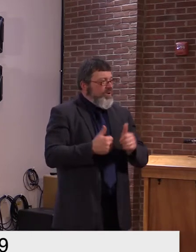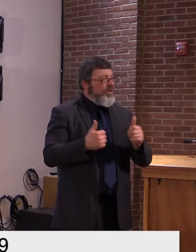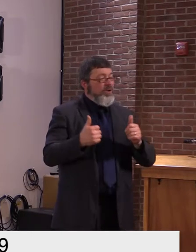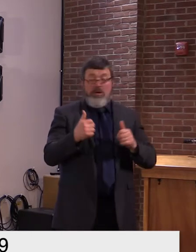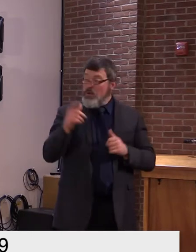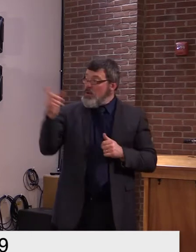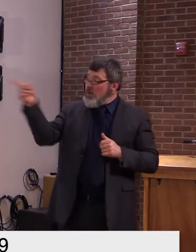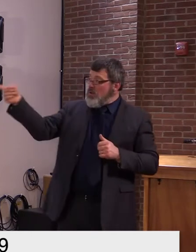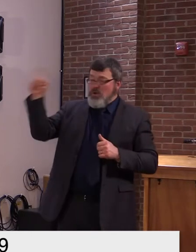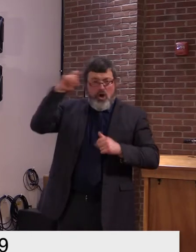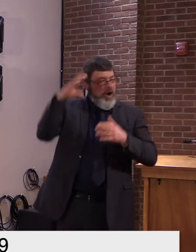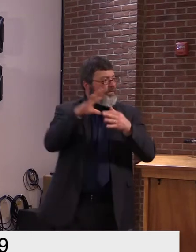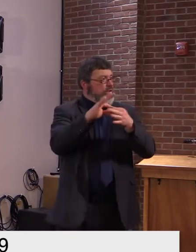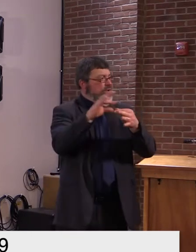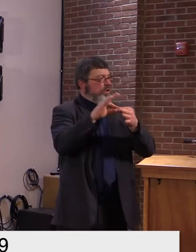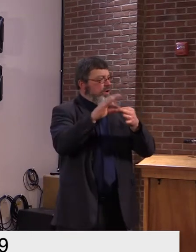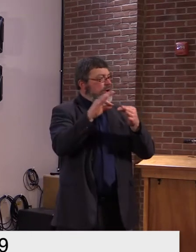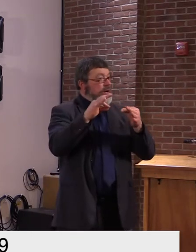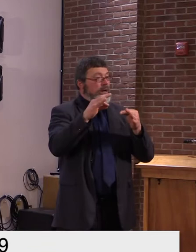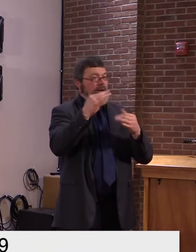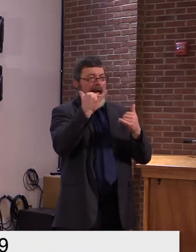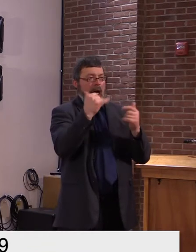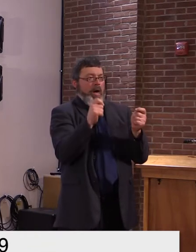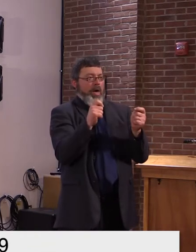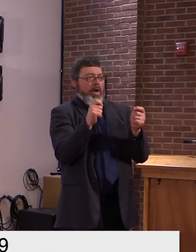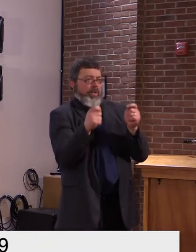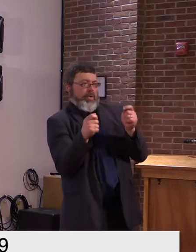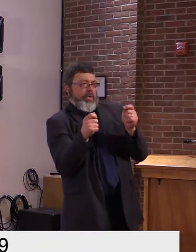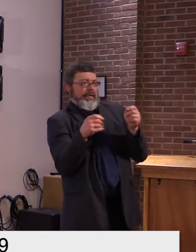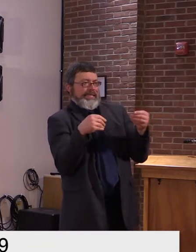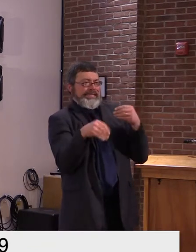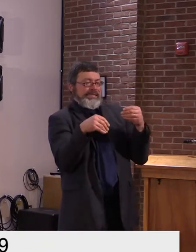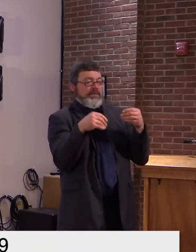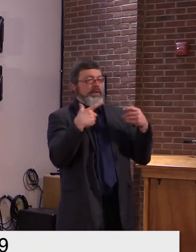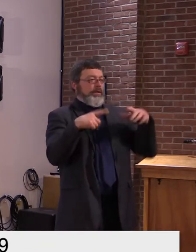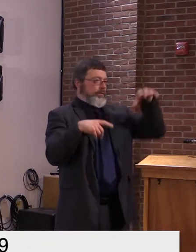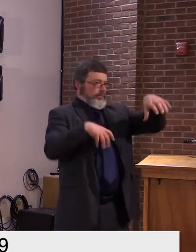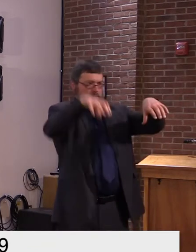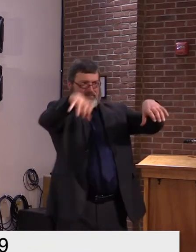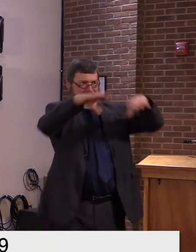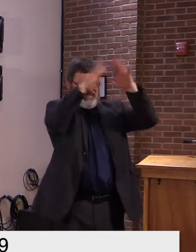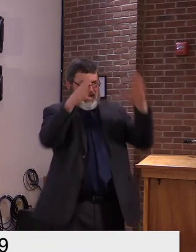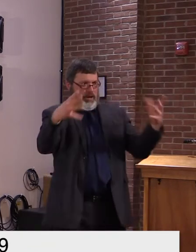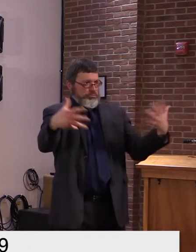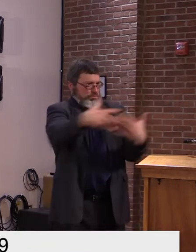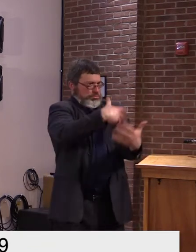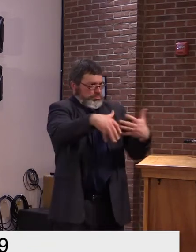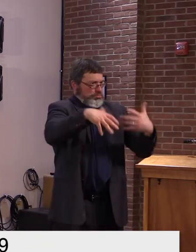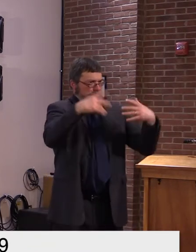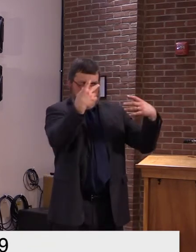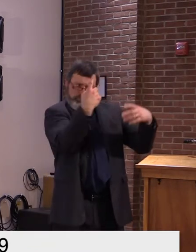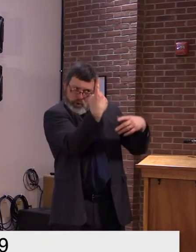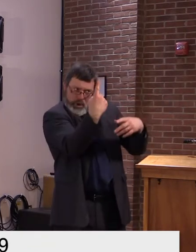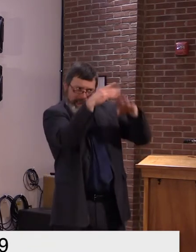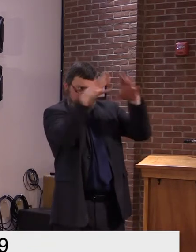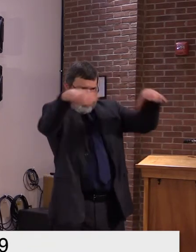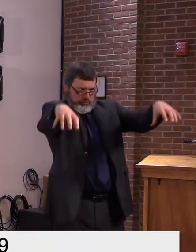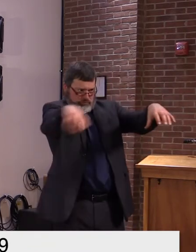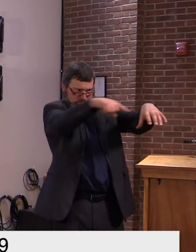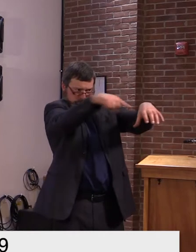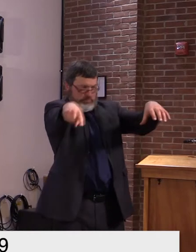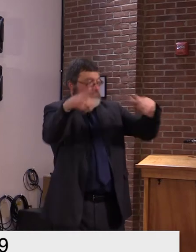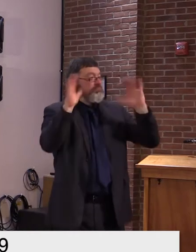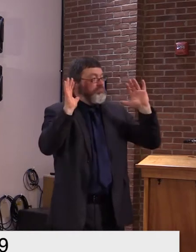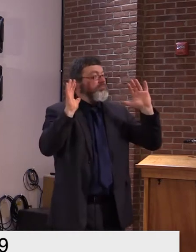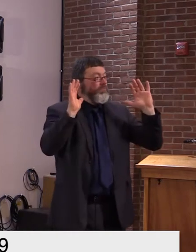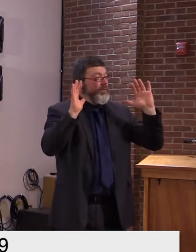trusted household, this really doesn't change anything I've said before about COVID-19 prevention. And I